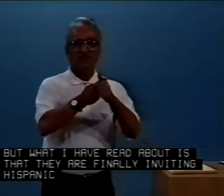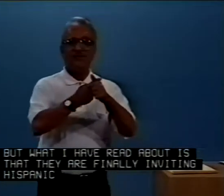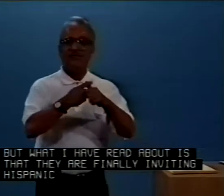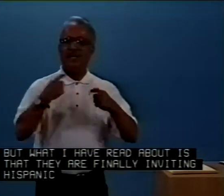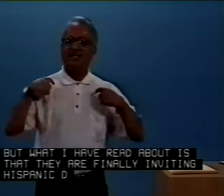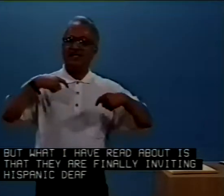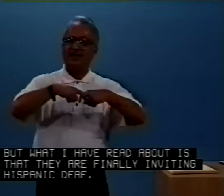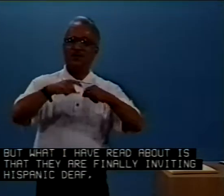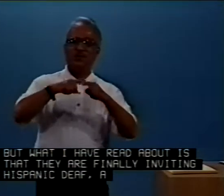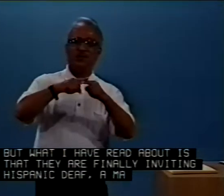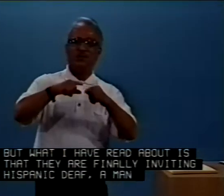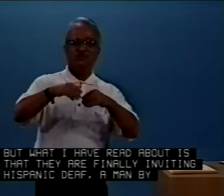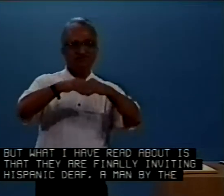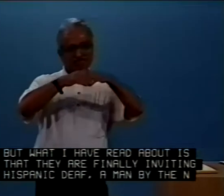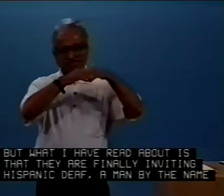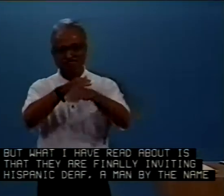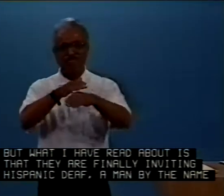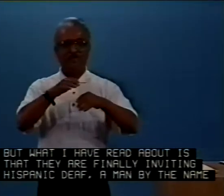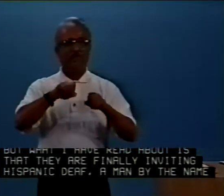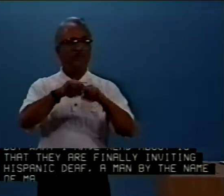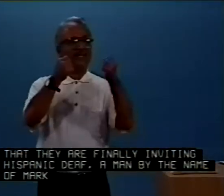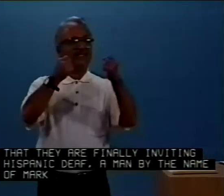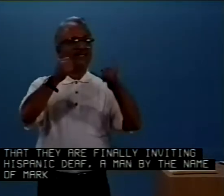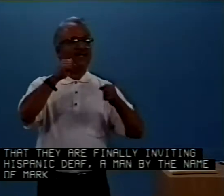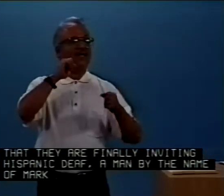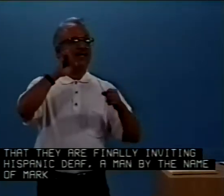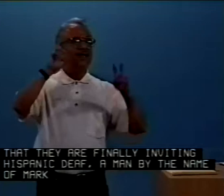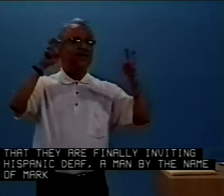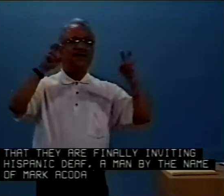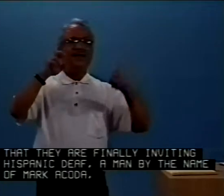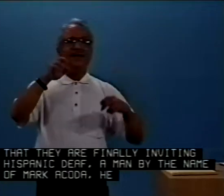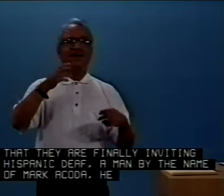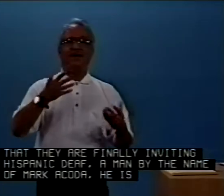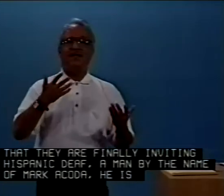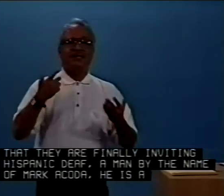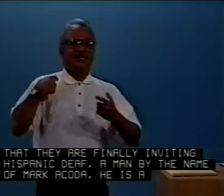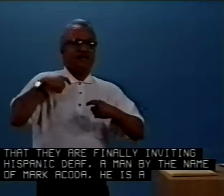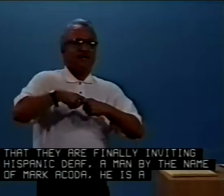Acoda. He's a Latino, the first one to break what